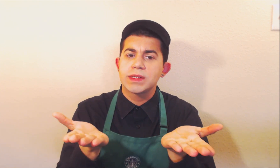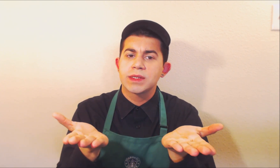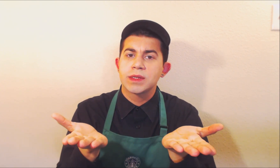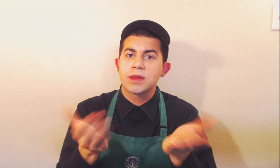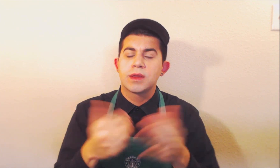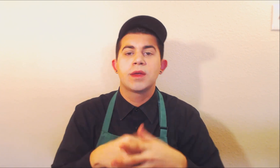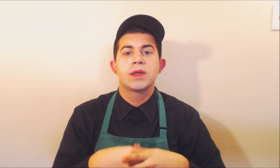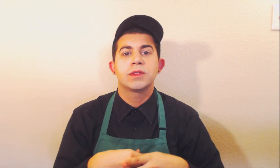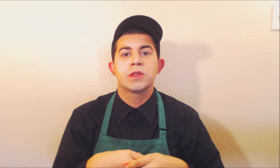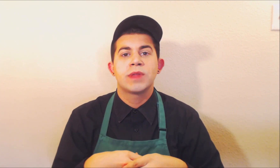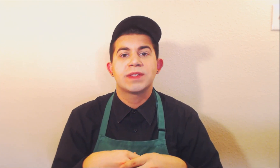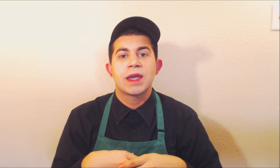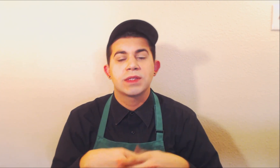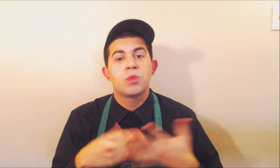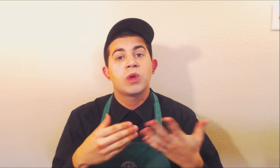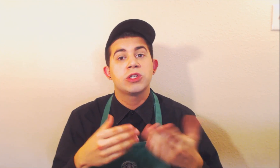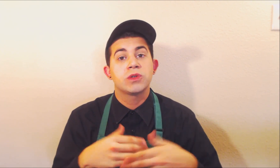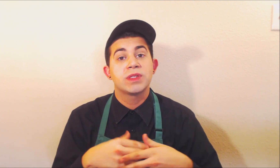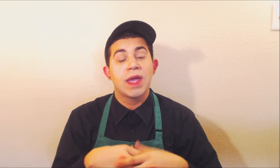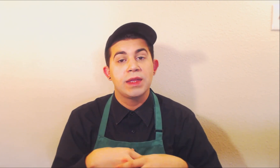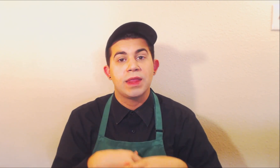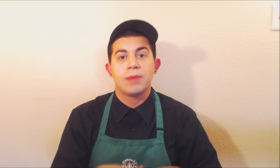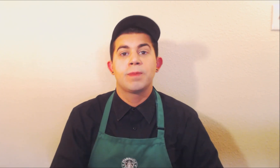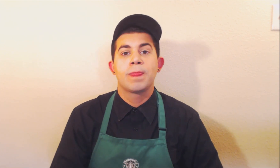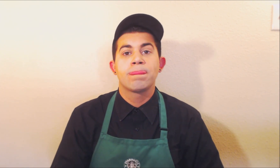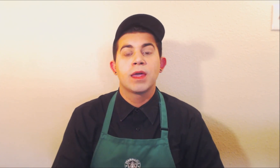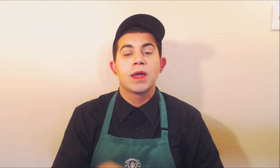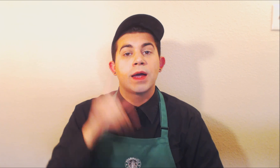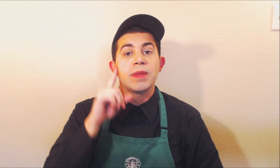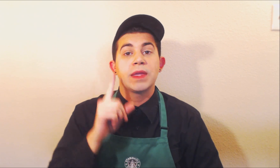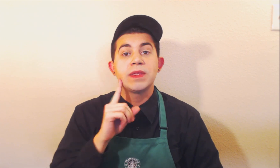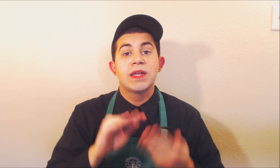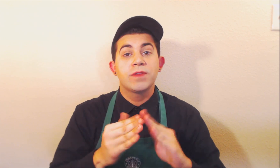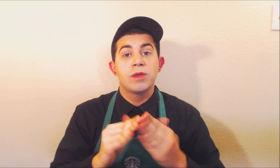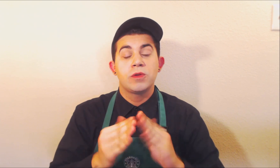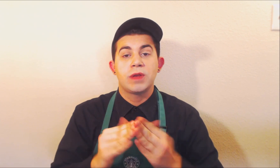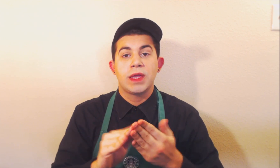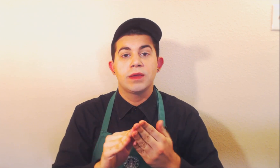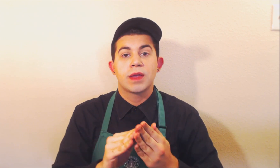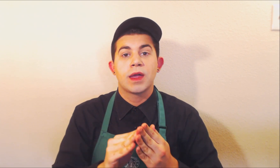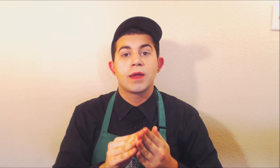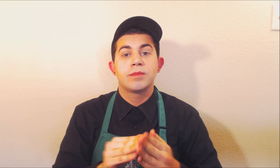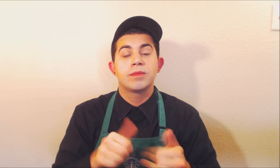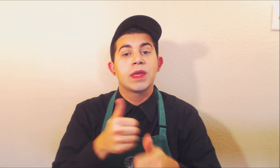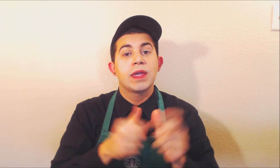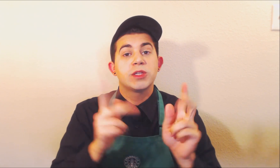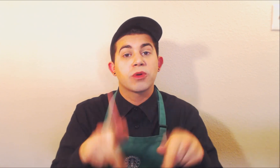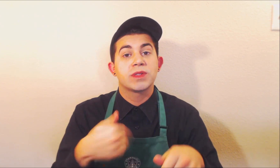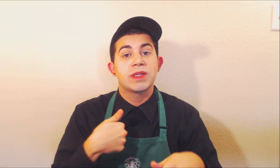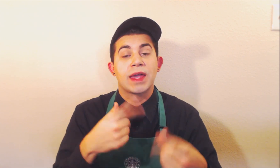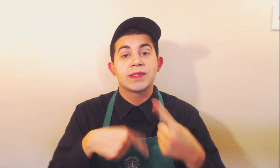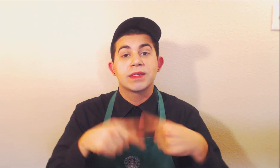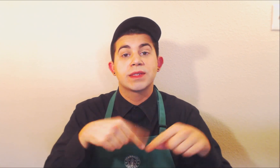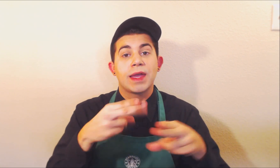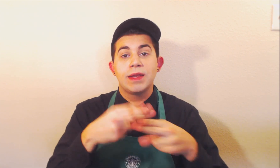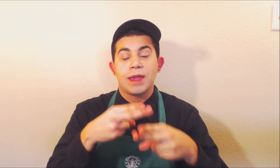what? So that's asking them, what is your sign name? In the deaf community, each person has a sign